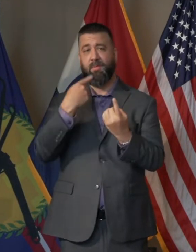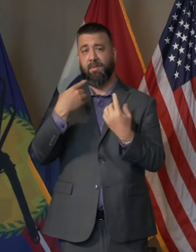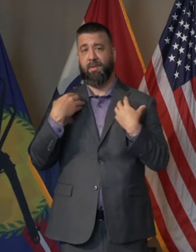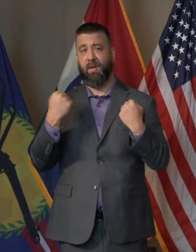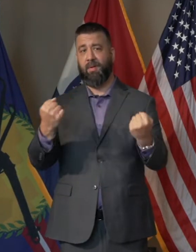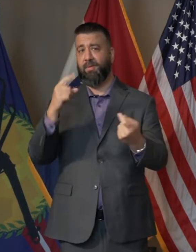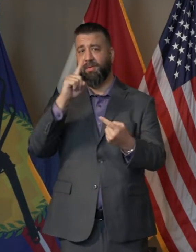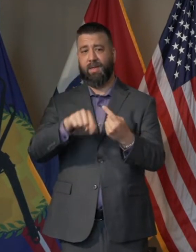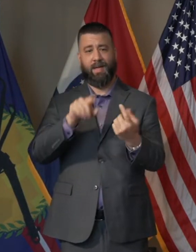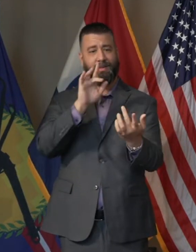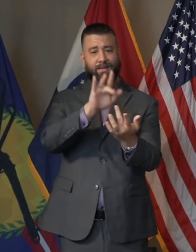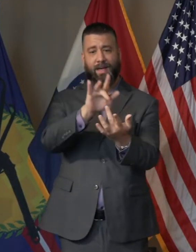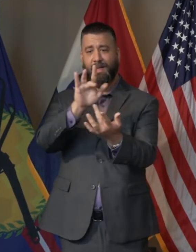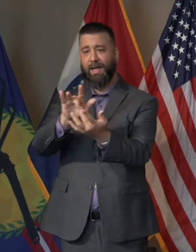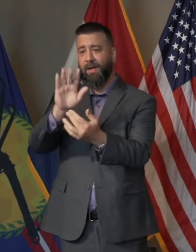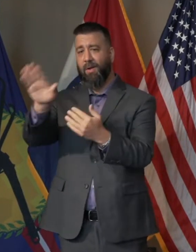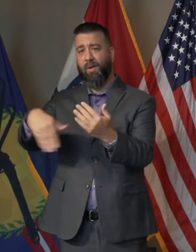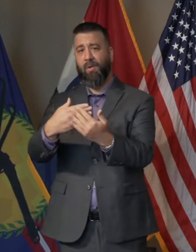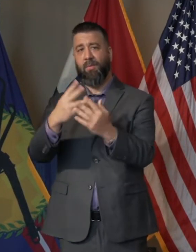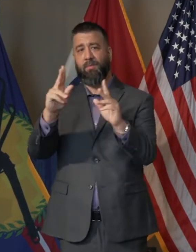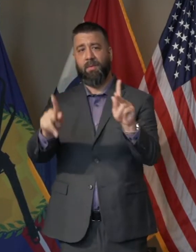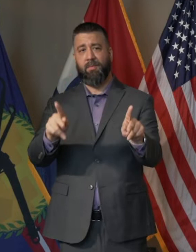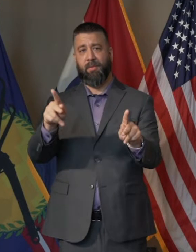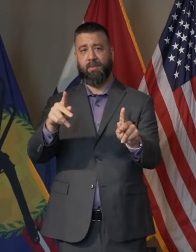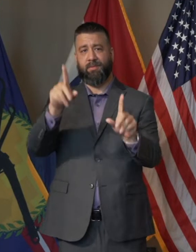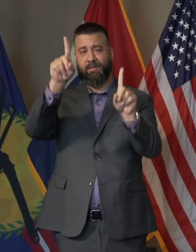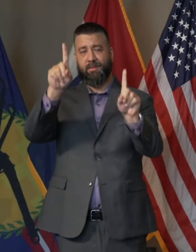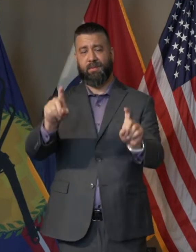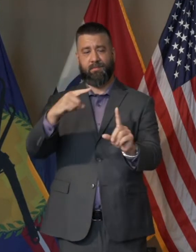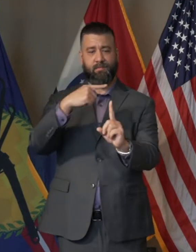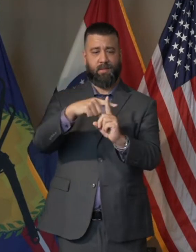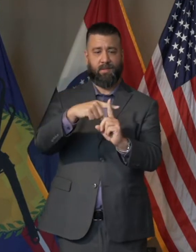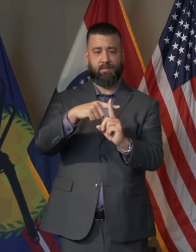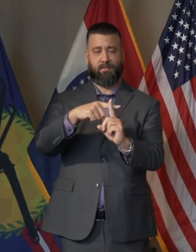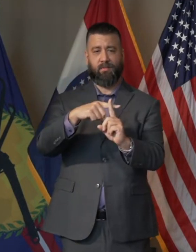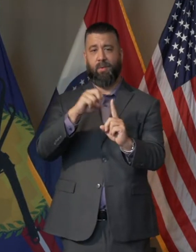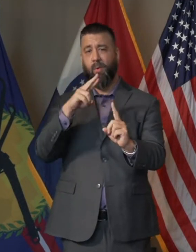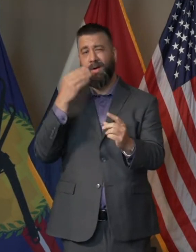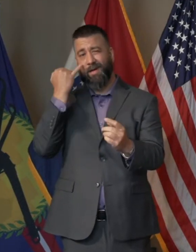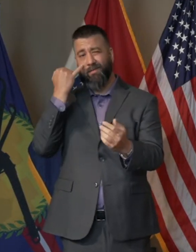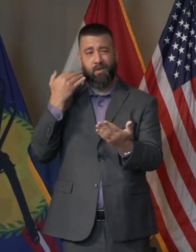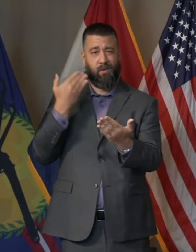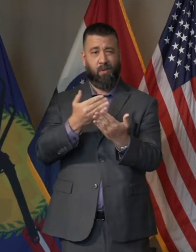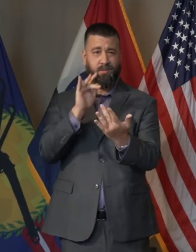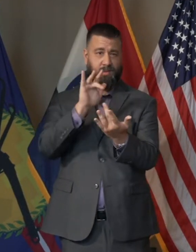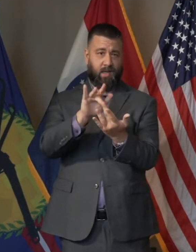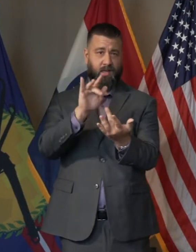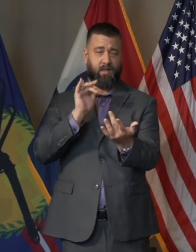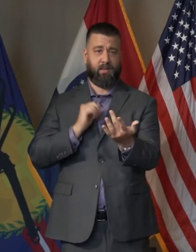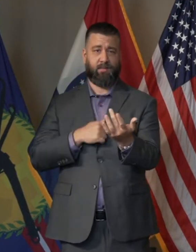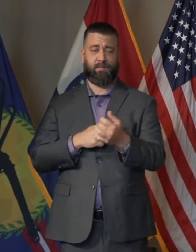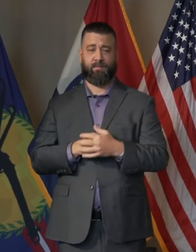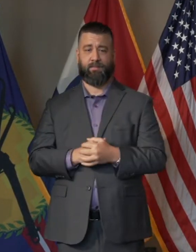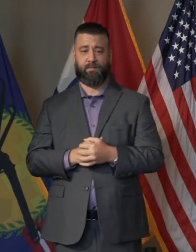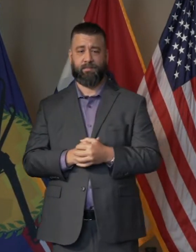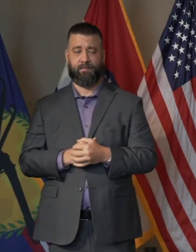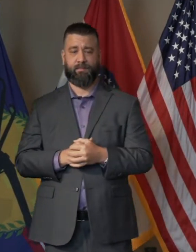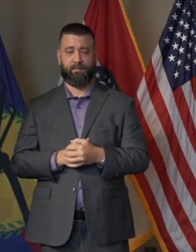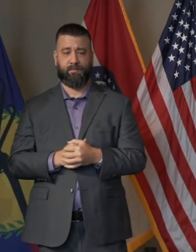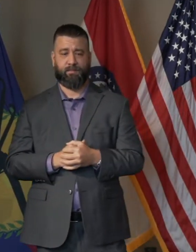contact everyone who tests positive or everyone who is a close contact of someone who has tested